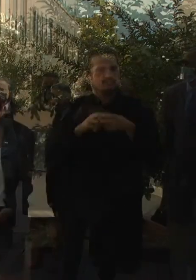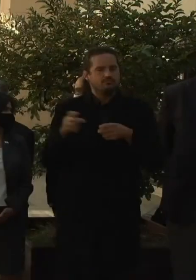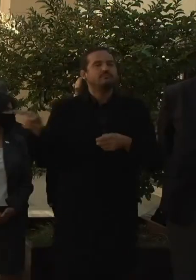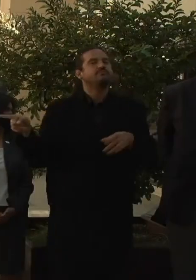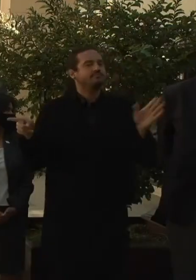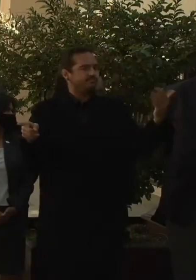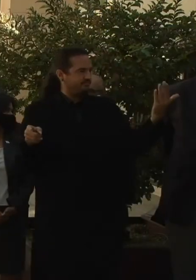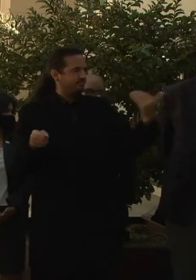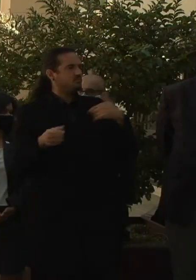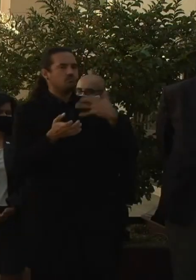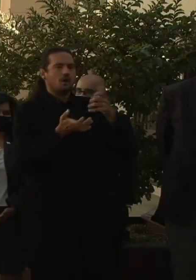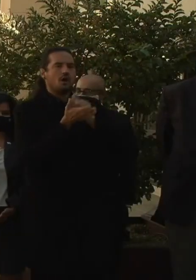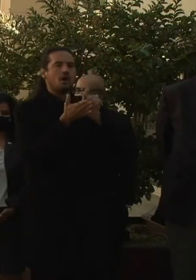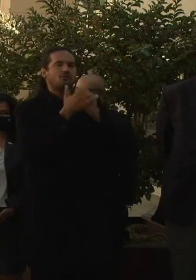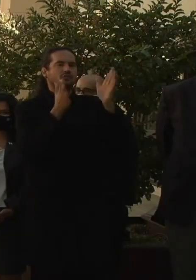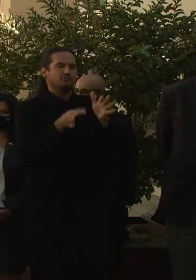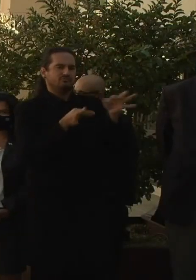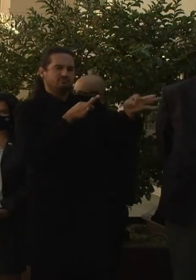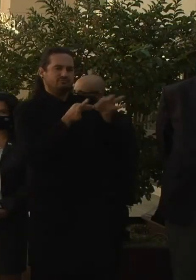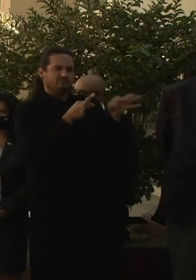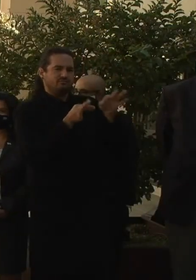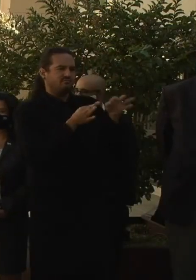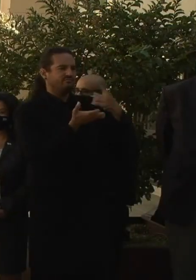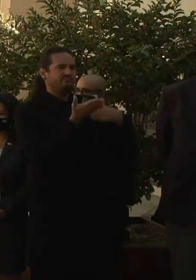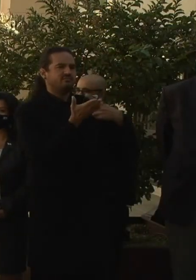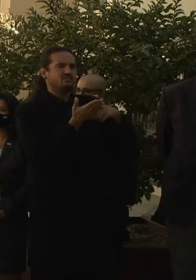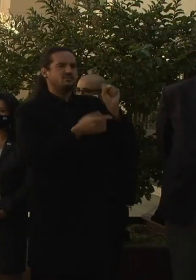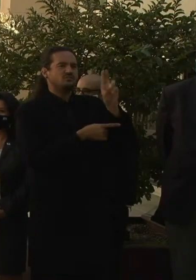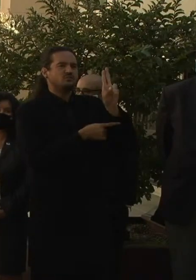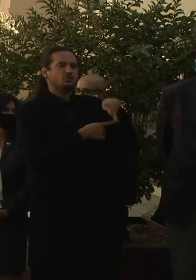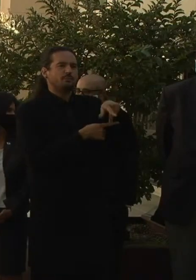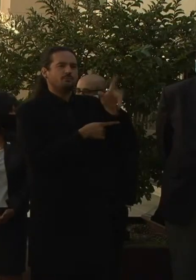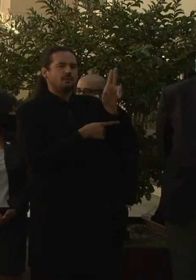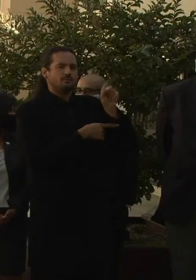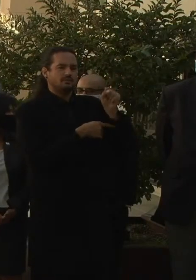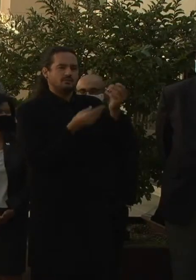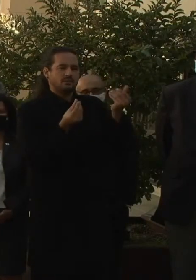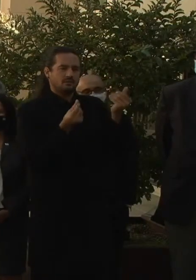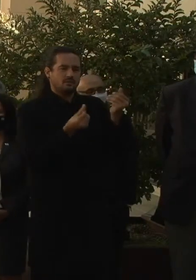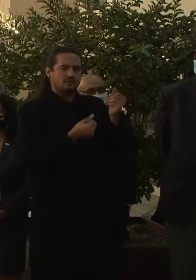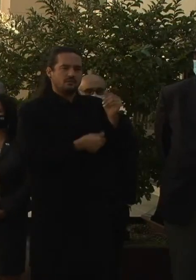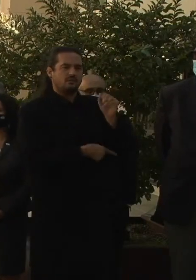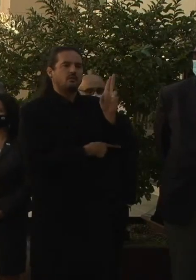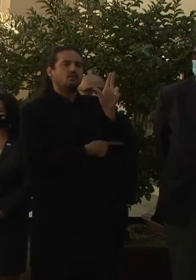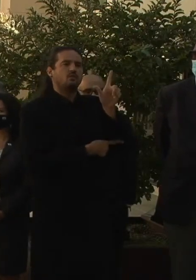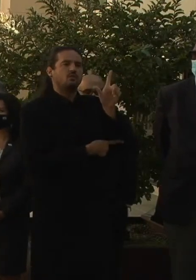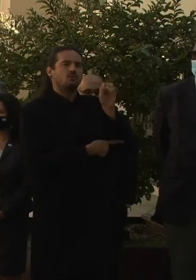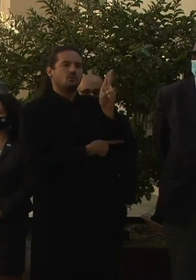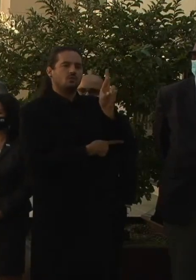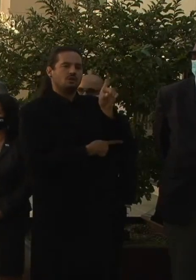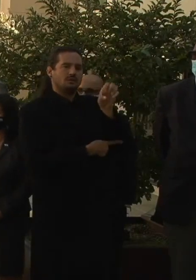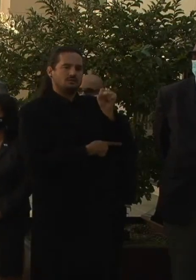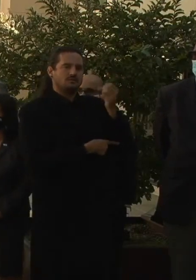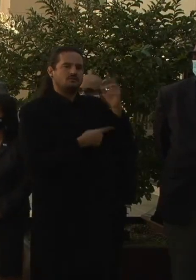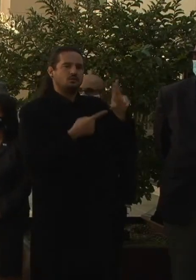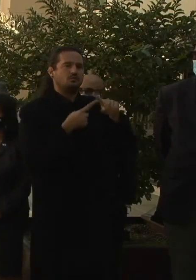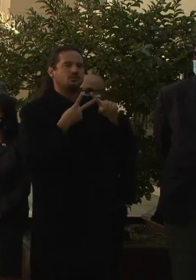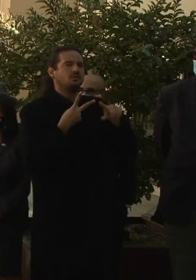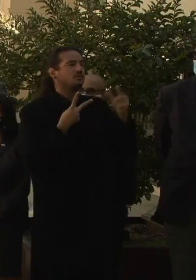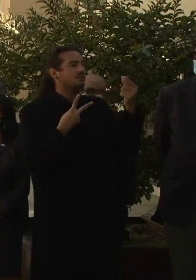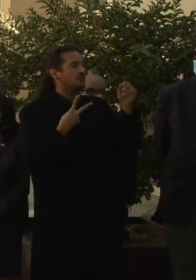the surplus land, and then either Lourdes or Gonzalez can talk a little bit about the funding issues, which are